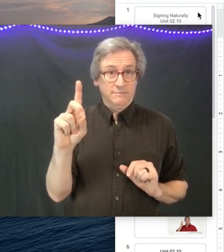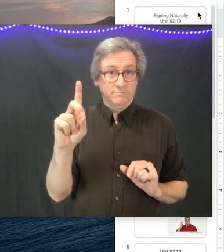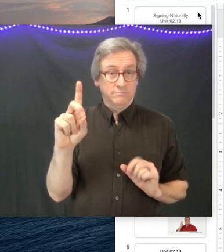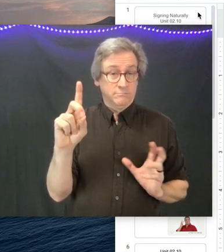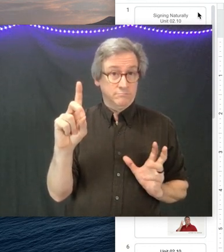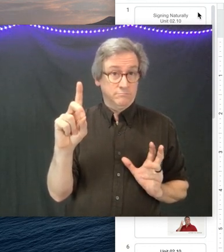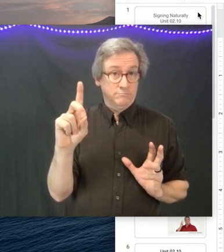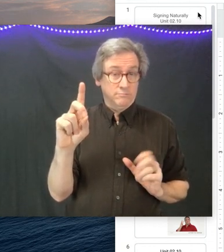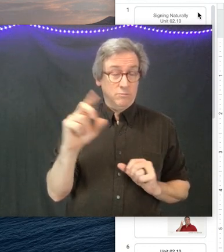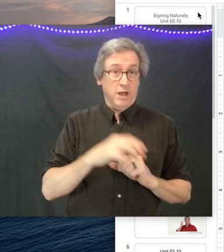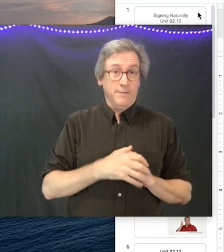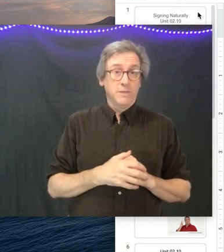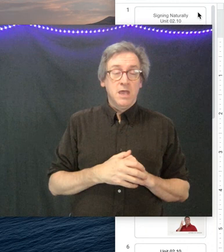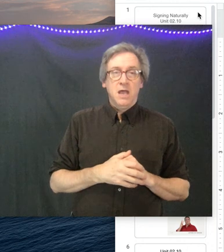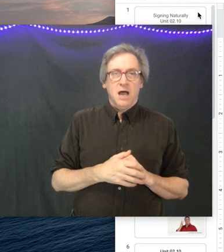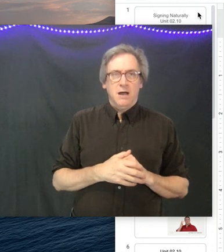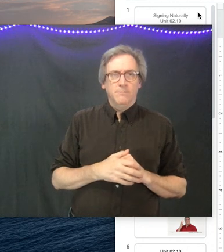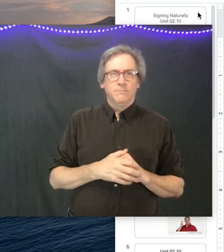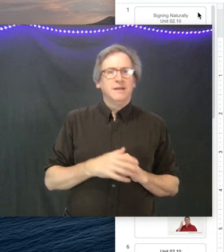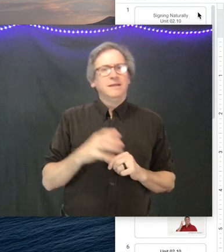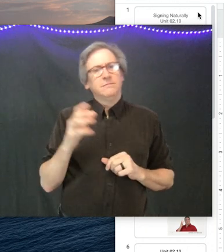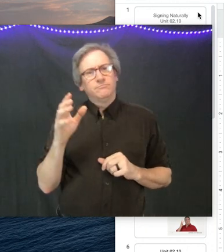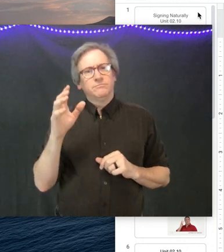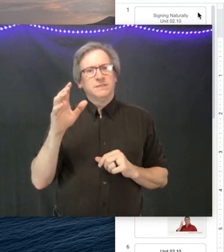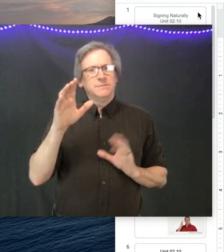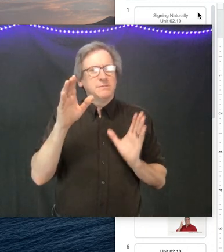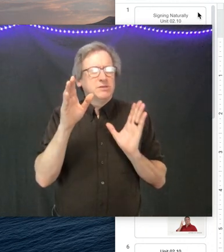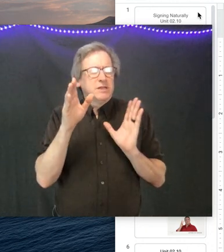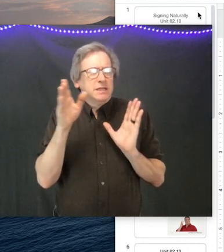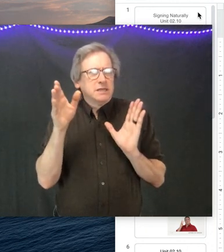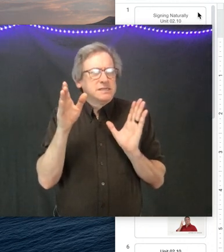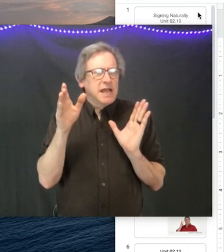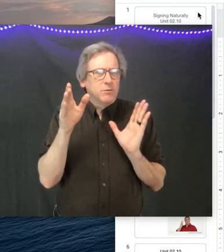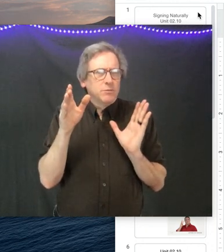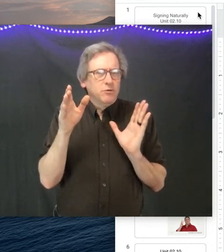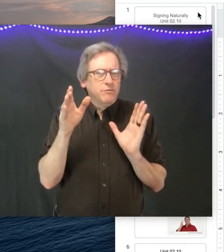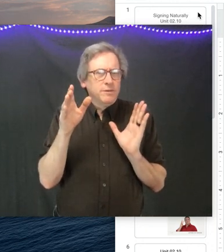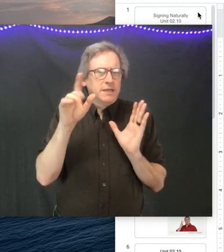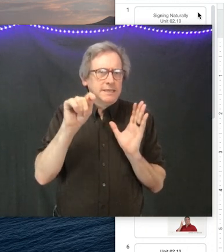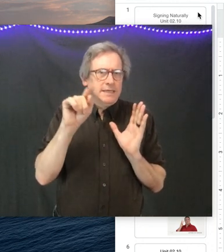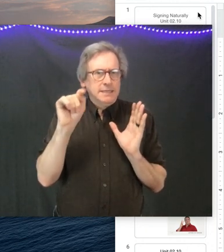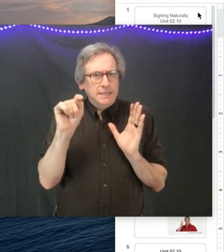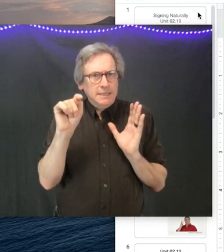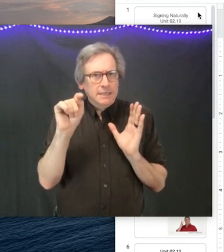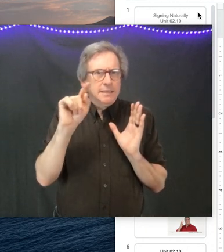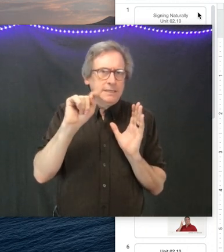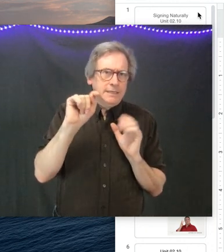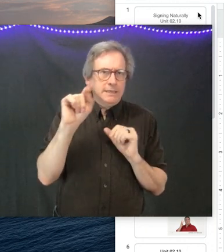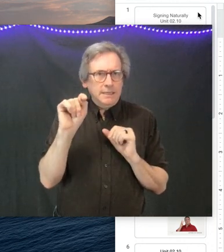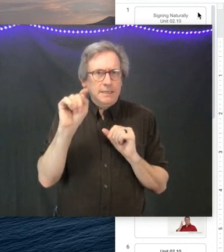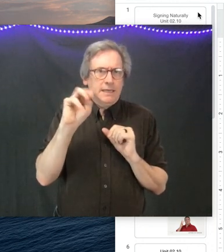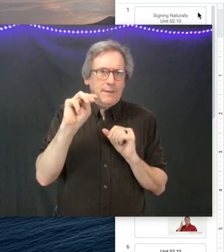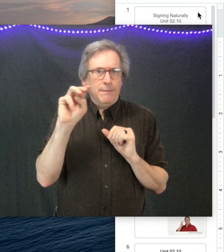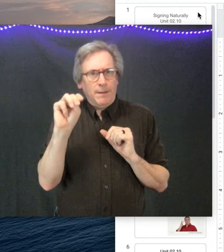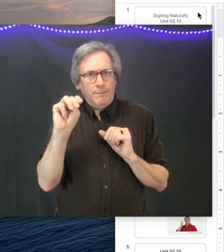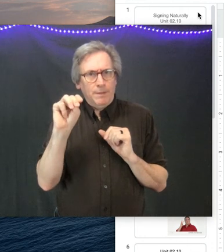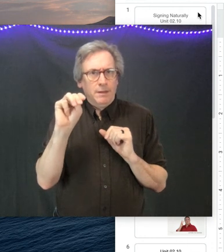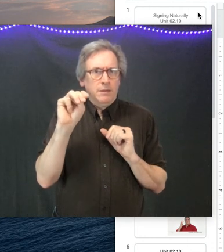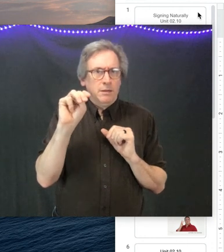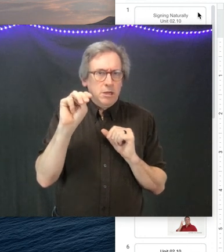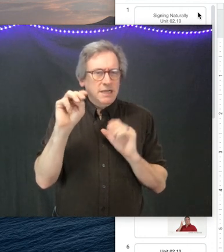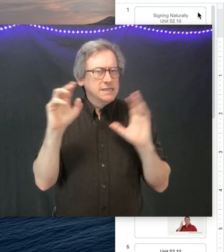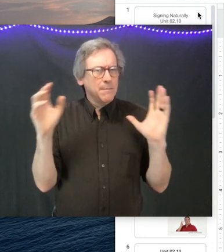DD. Okay. Sometimes there's a little sideward movement, like TT,